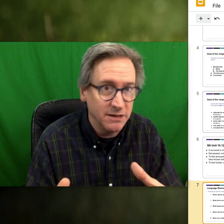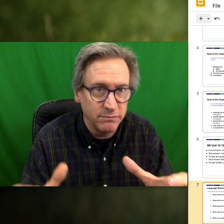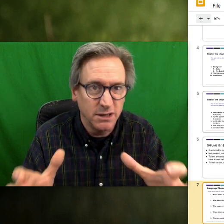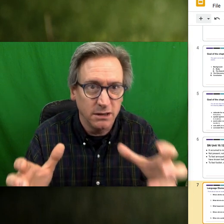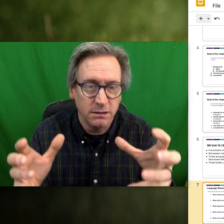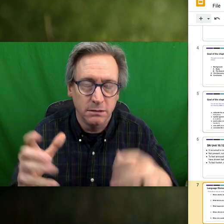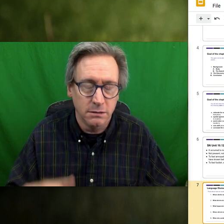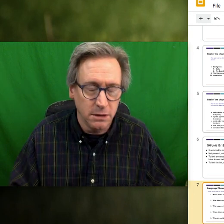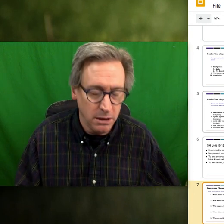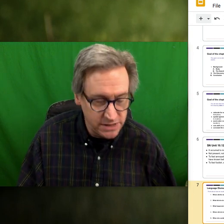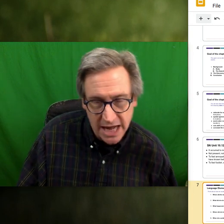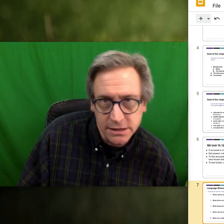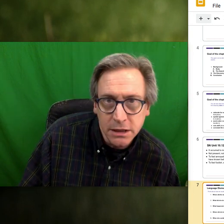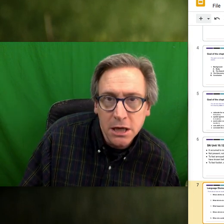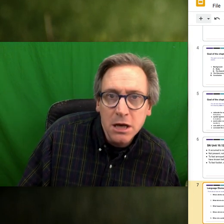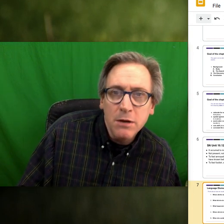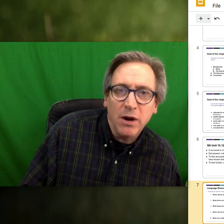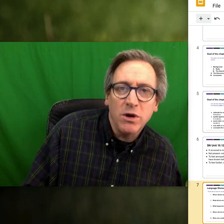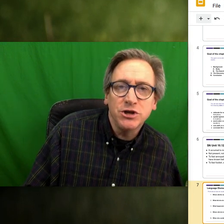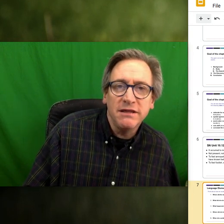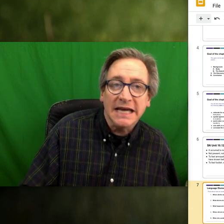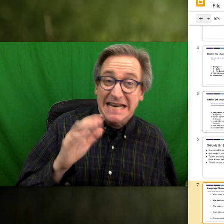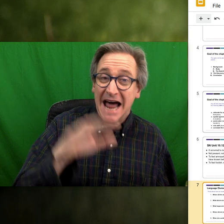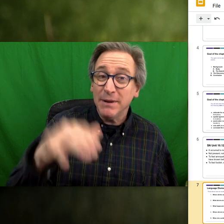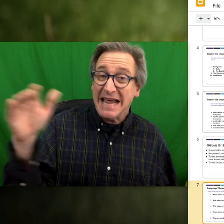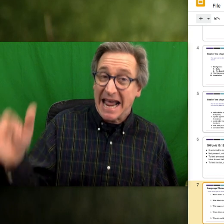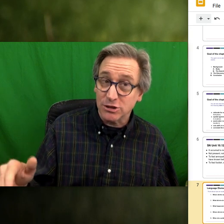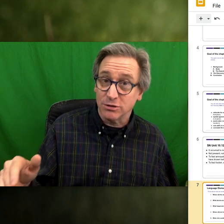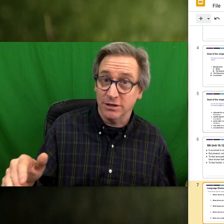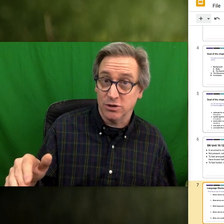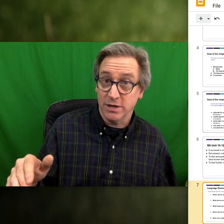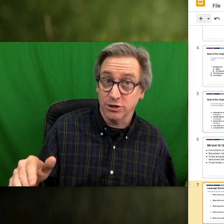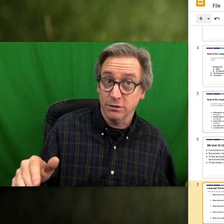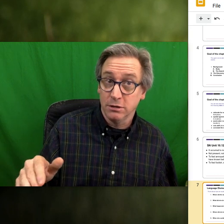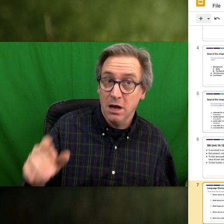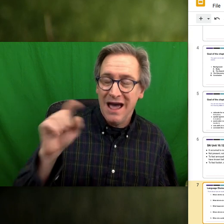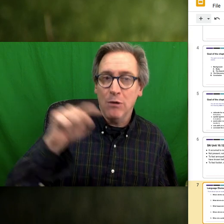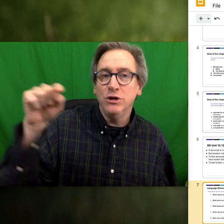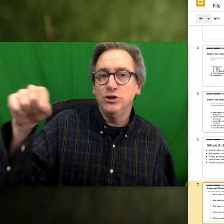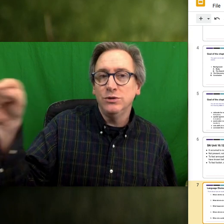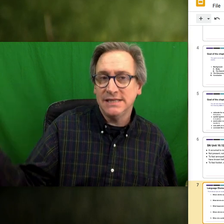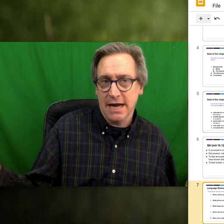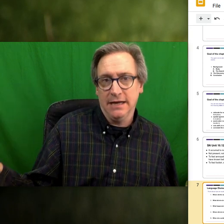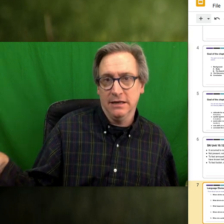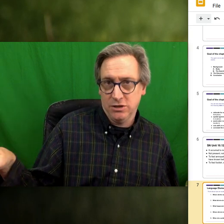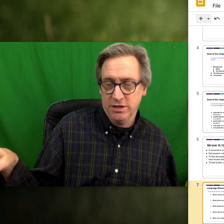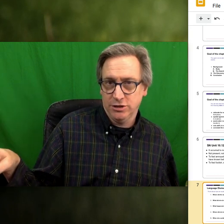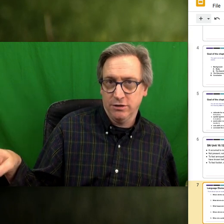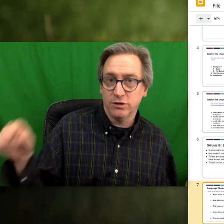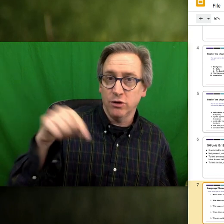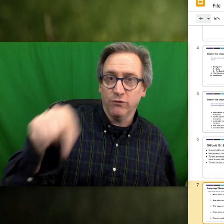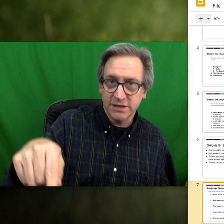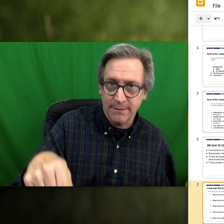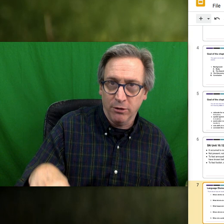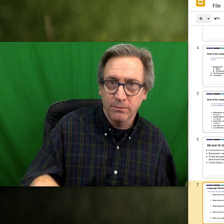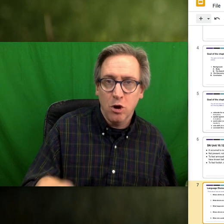into the slides. But I want you to think not about the answer to this question. How would you sign this question?